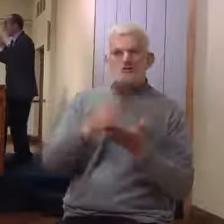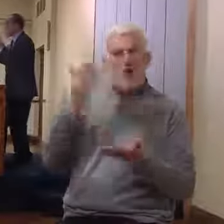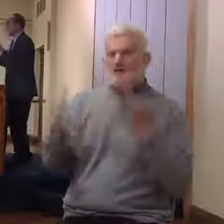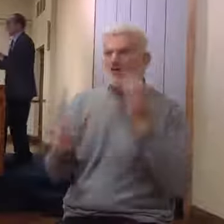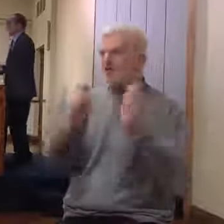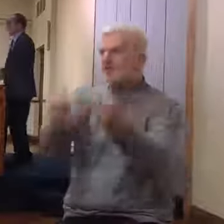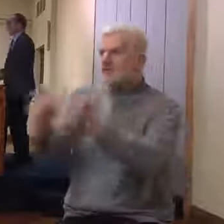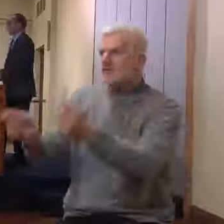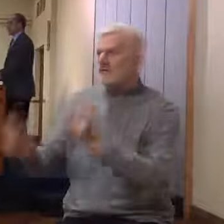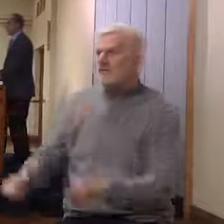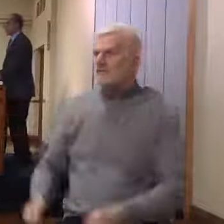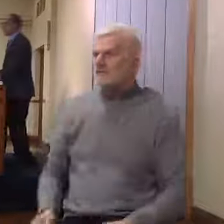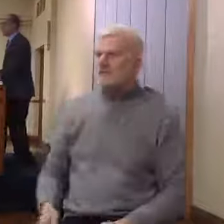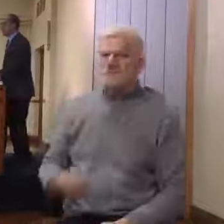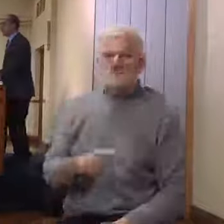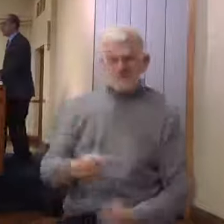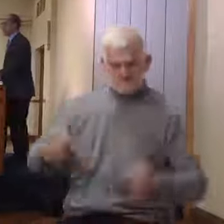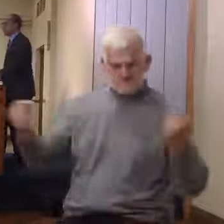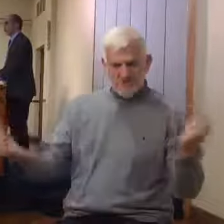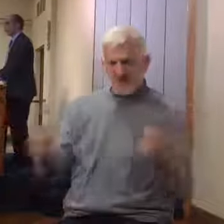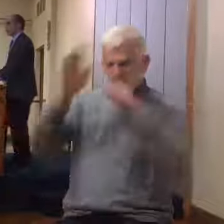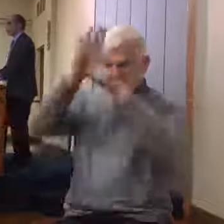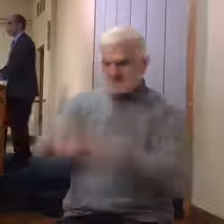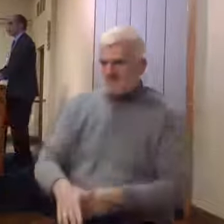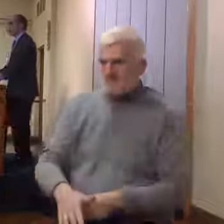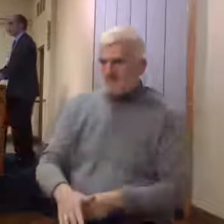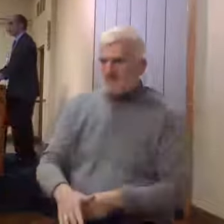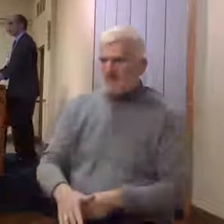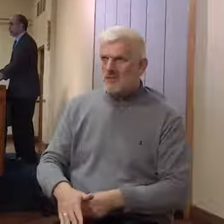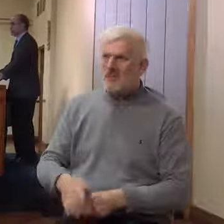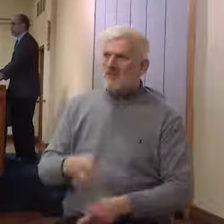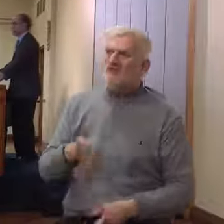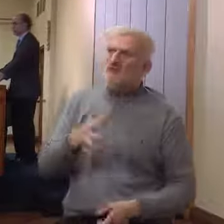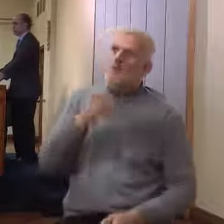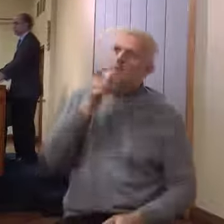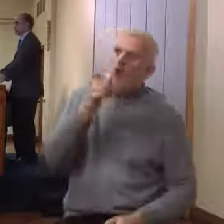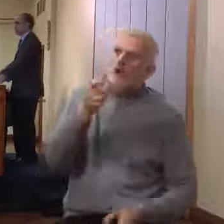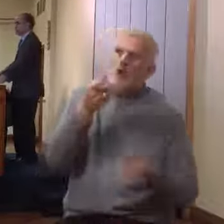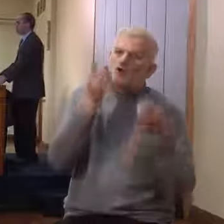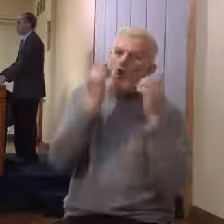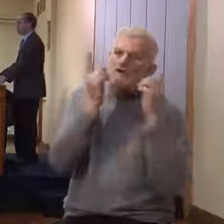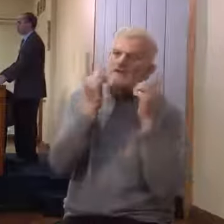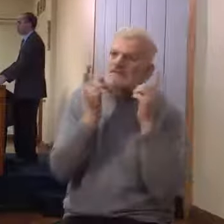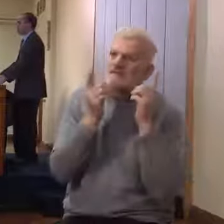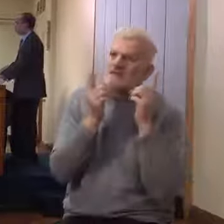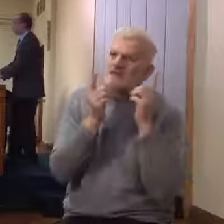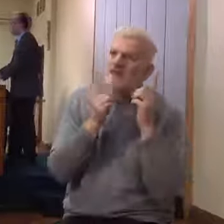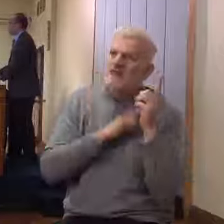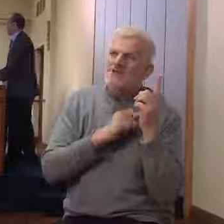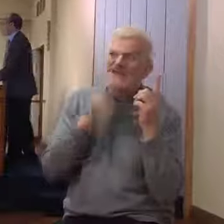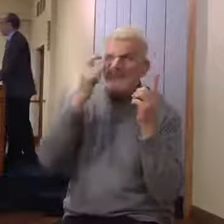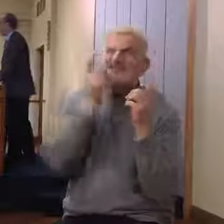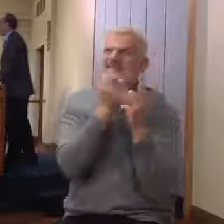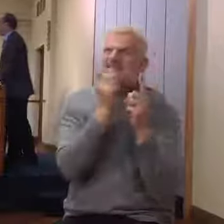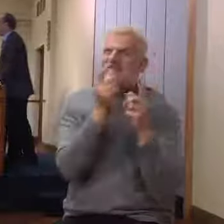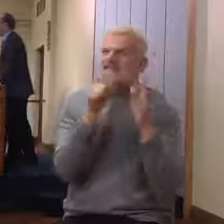the first idea that comes to us when we hear about authorities. But my dear friends, also